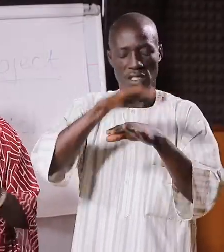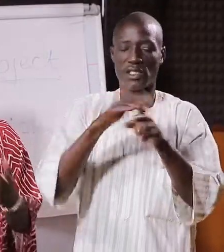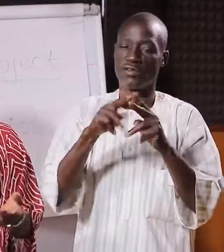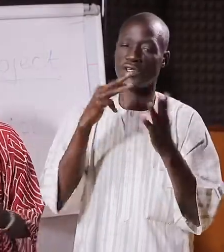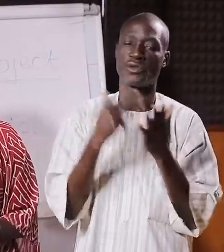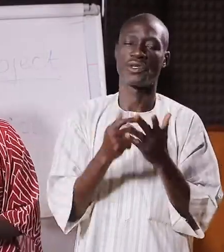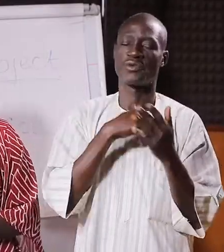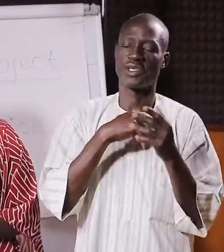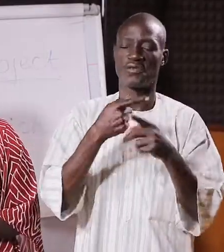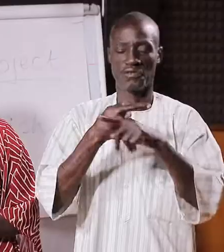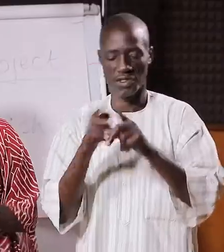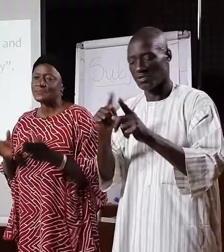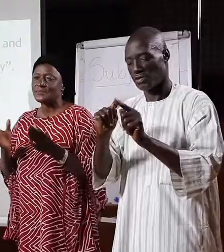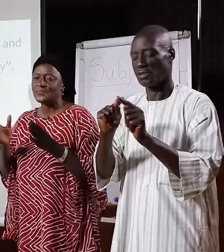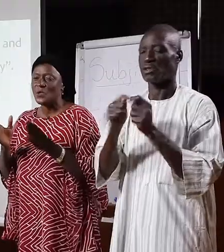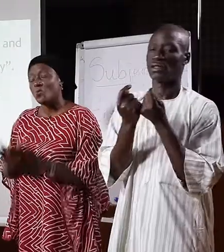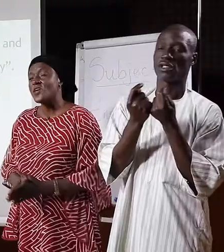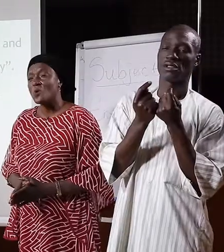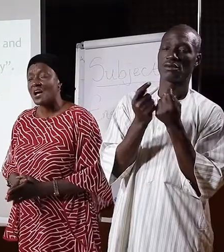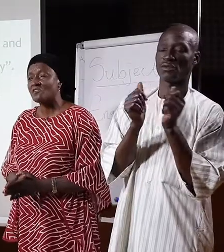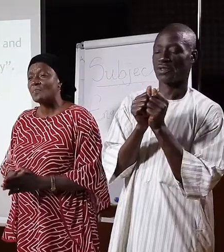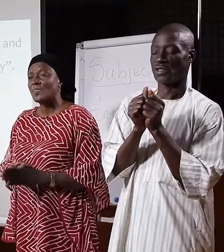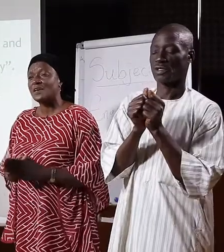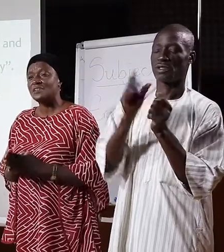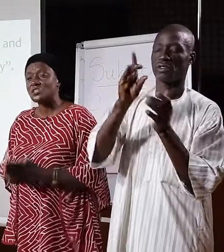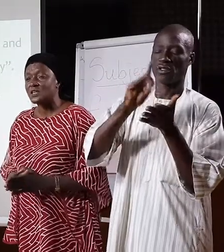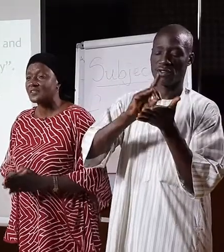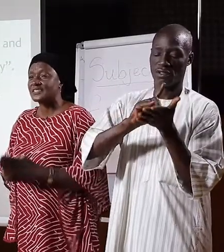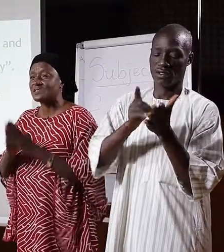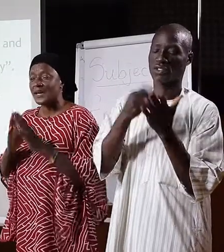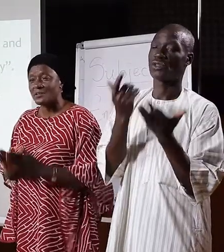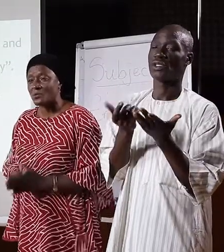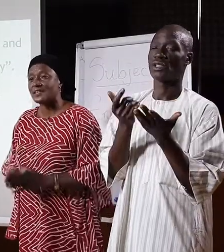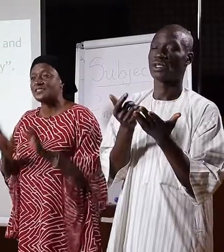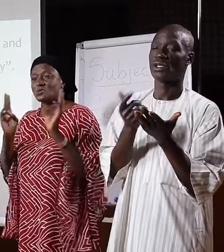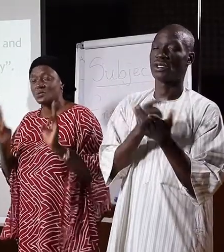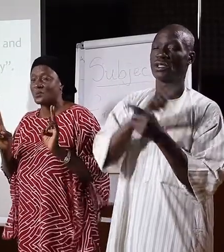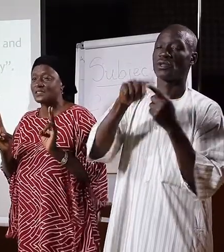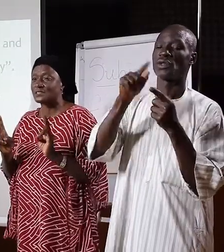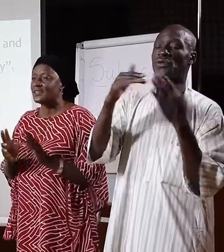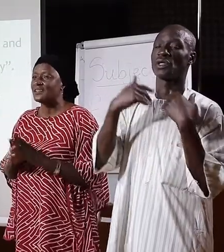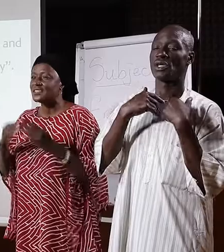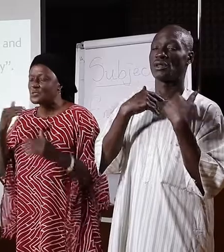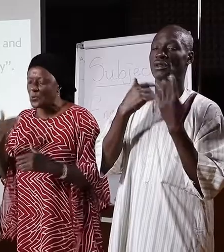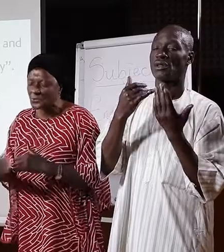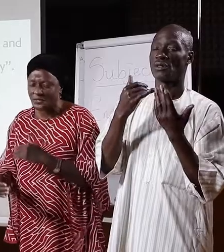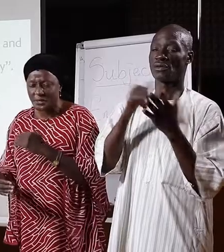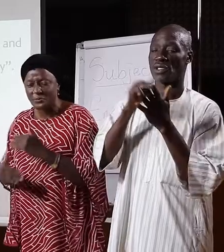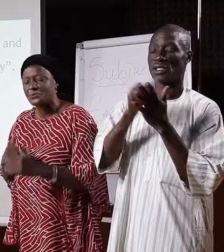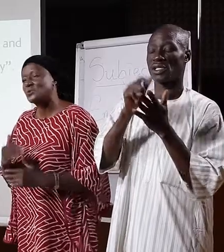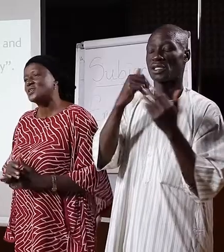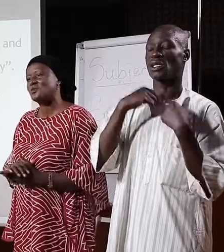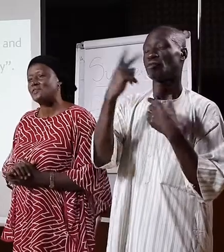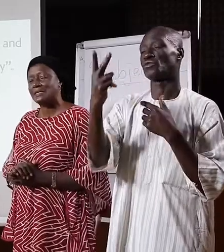and whatever language. Where you have a dictionary that is bilingual, that is 2 languages, it slows